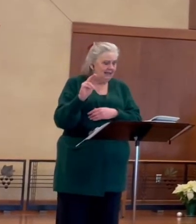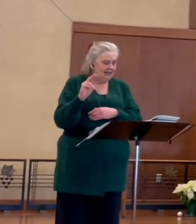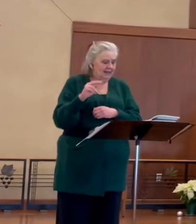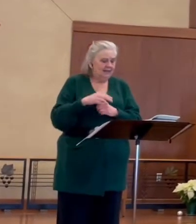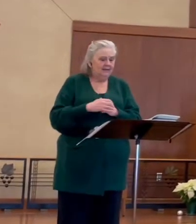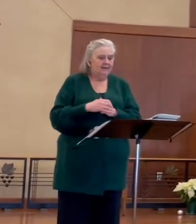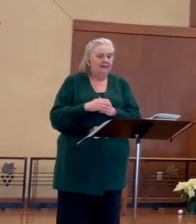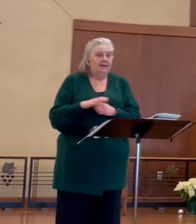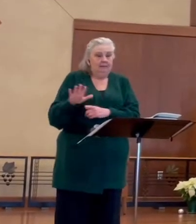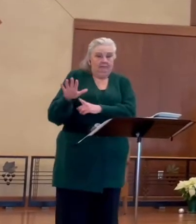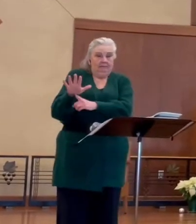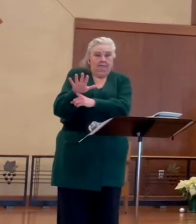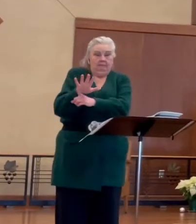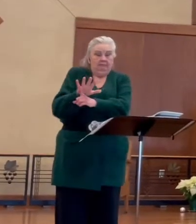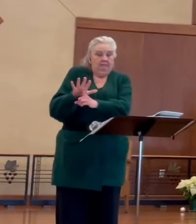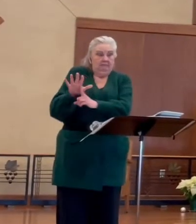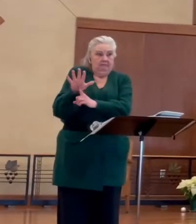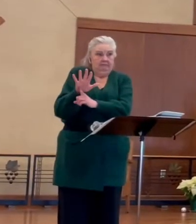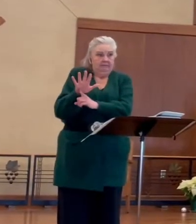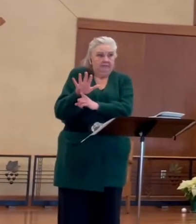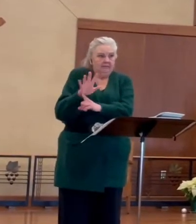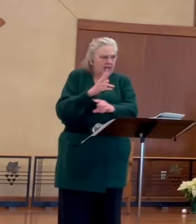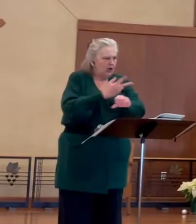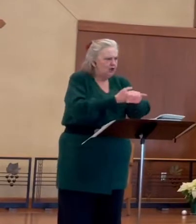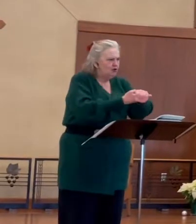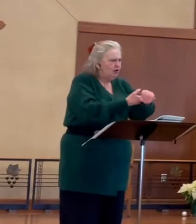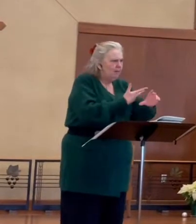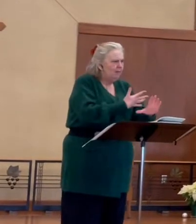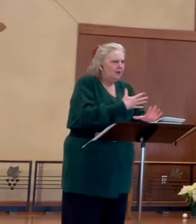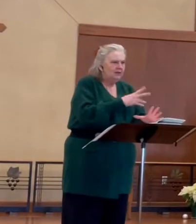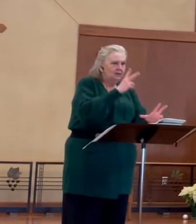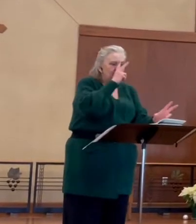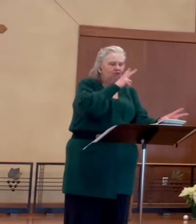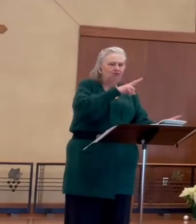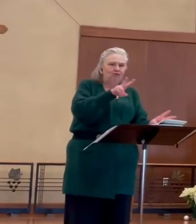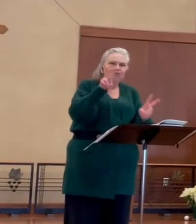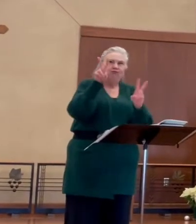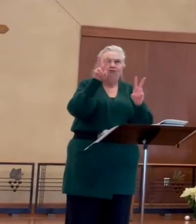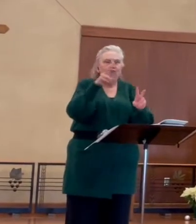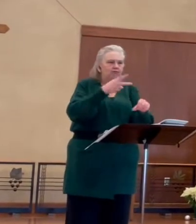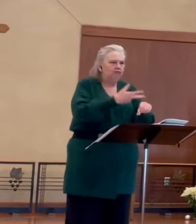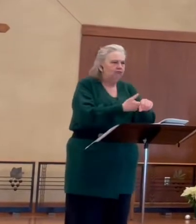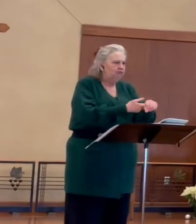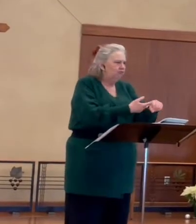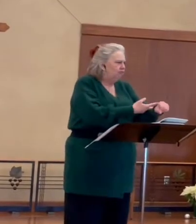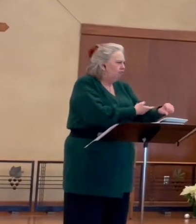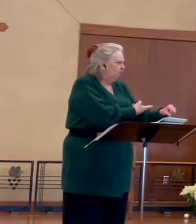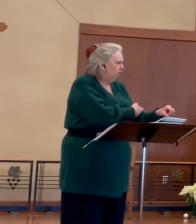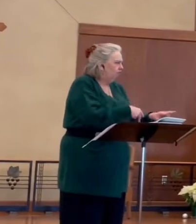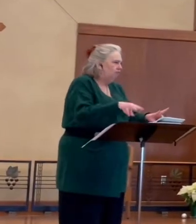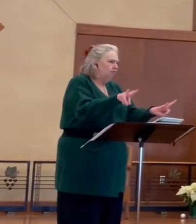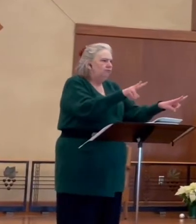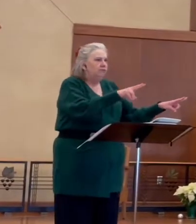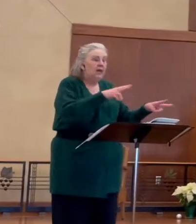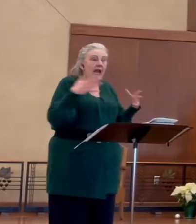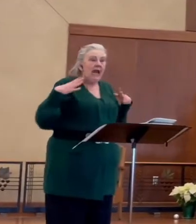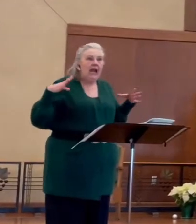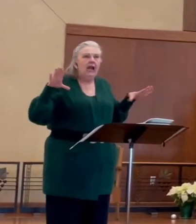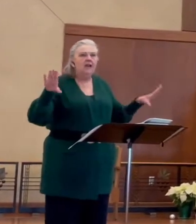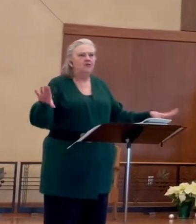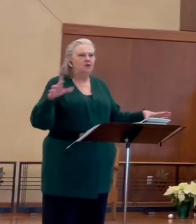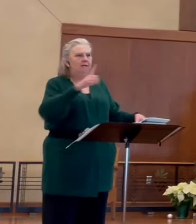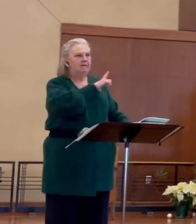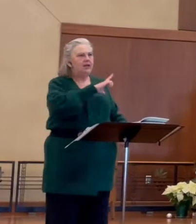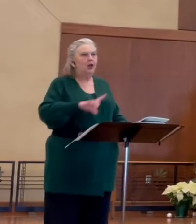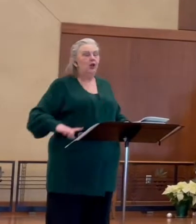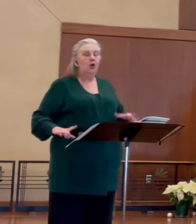In that region, there were shepherds living in the fields, keeping watch over their flock by night. Then an angel of the Lord stood before